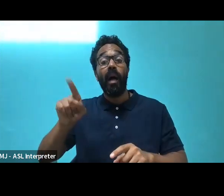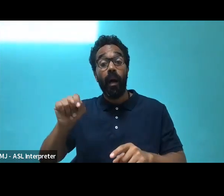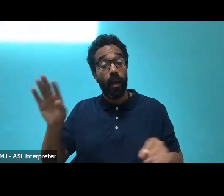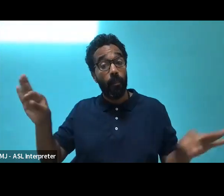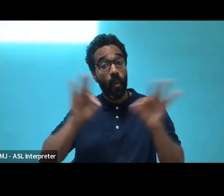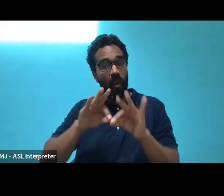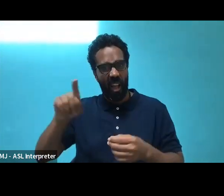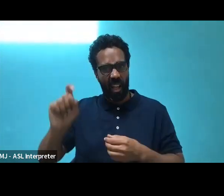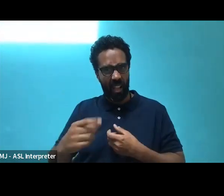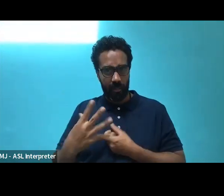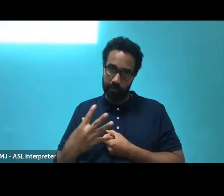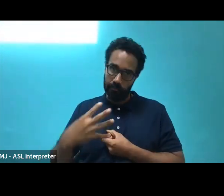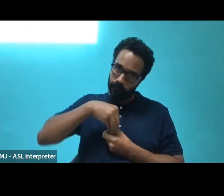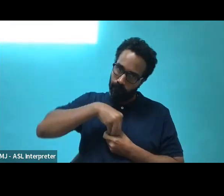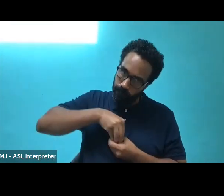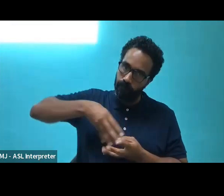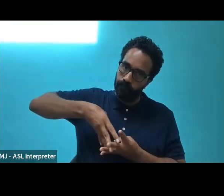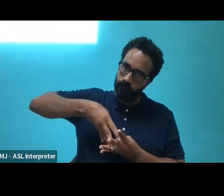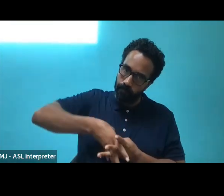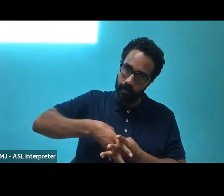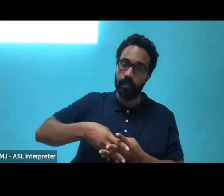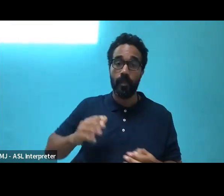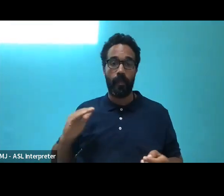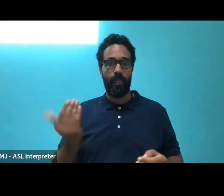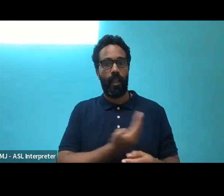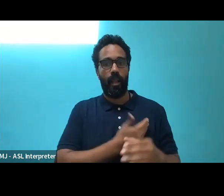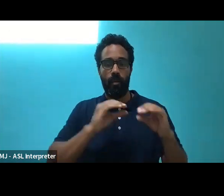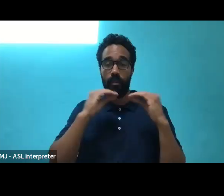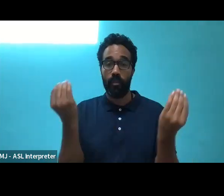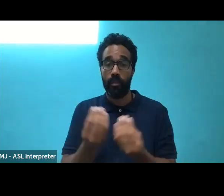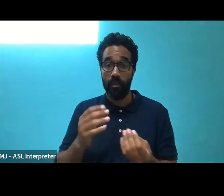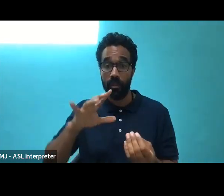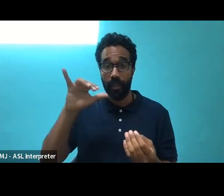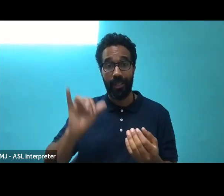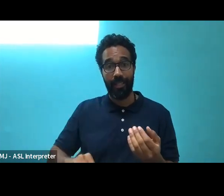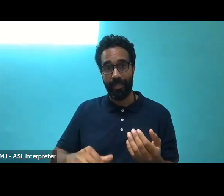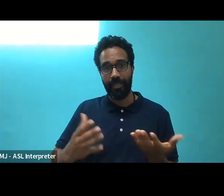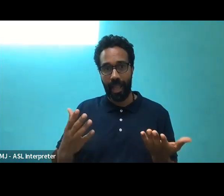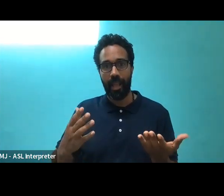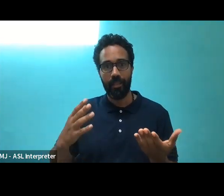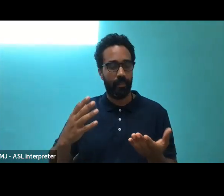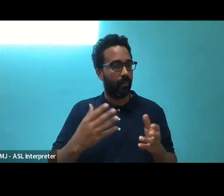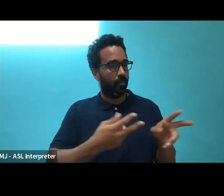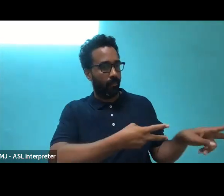we are. It is part of that civil rights legacy. And it also, of course,